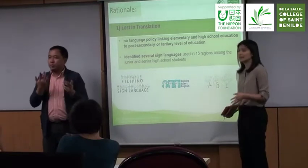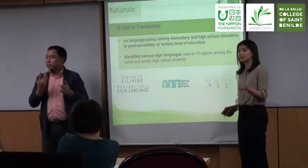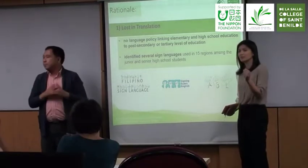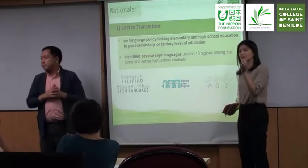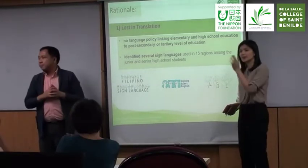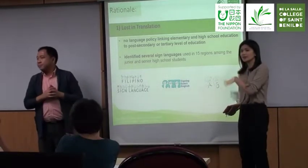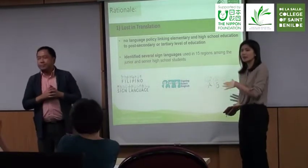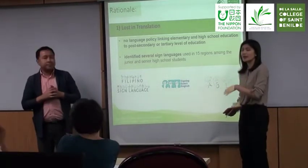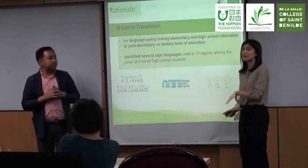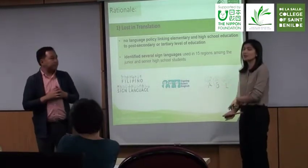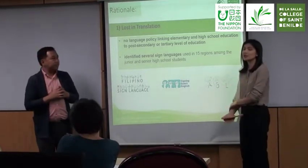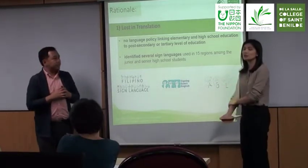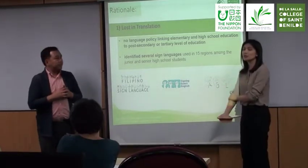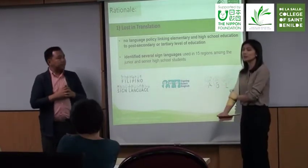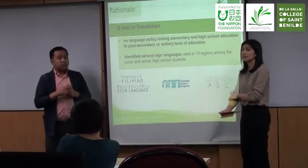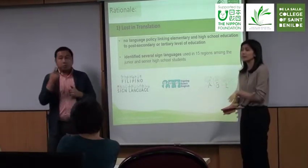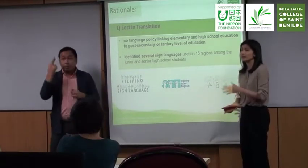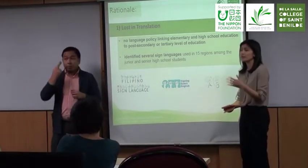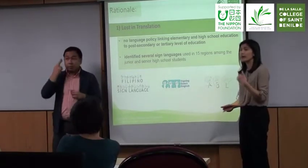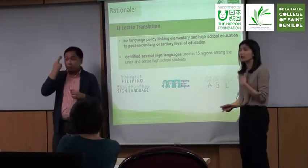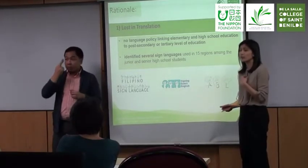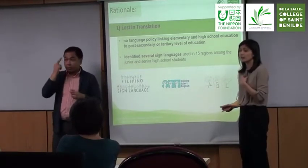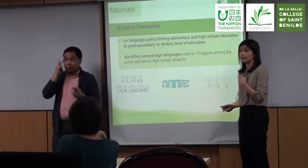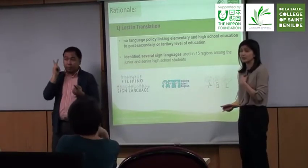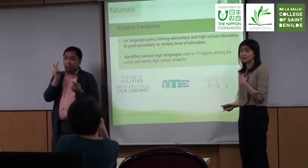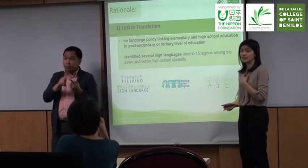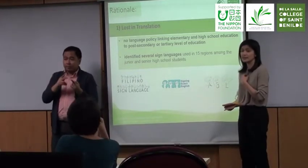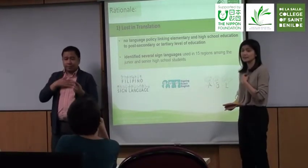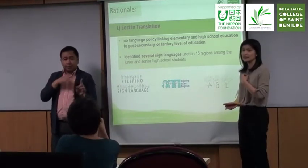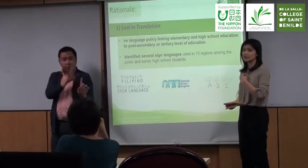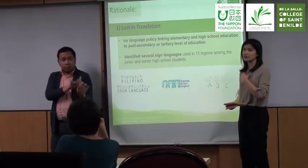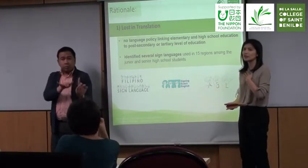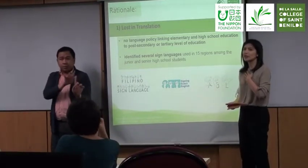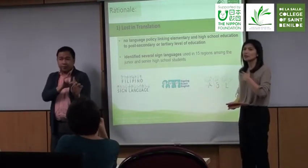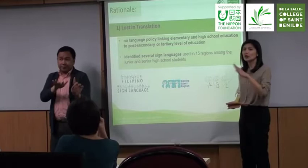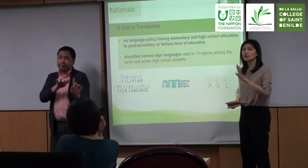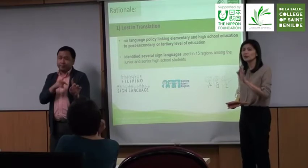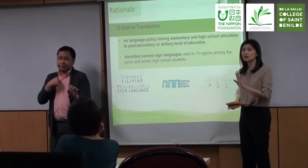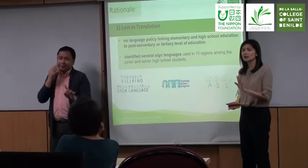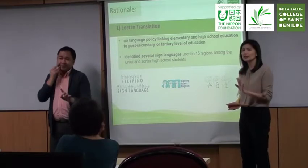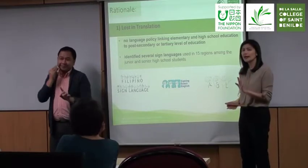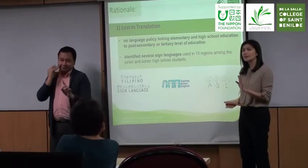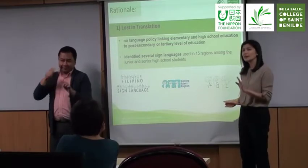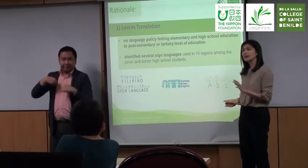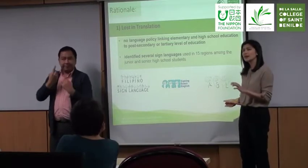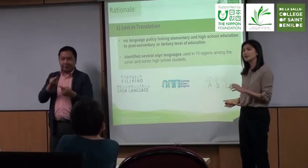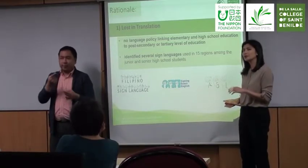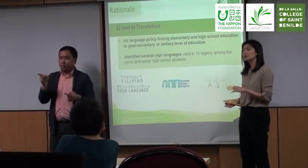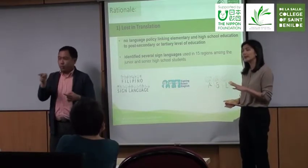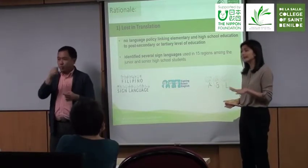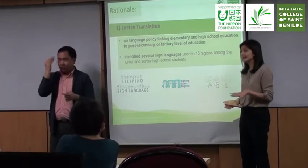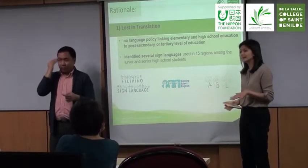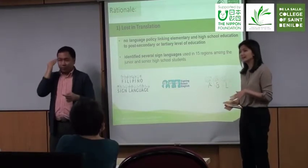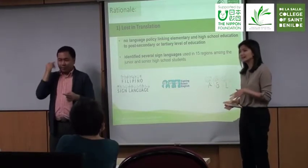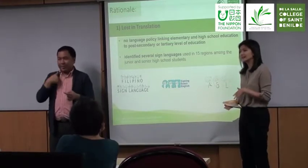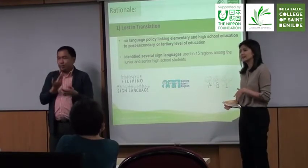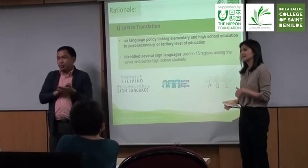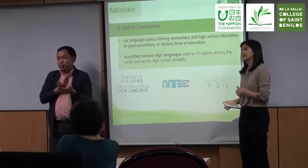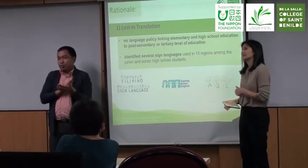Well, my rationale would be based from my observations as a teacher. You all know that I'm a